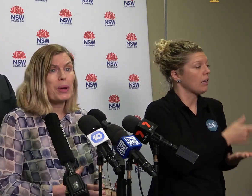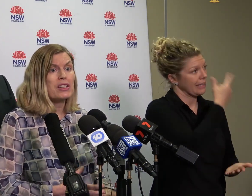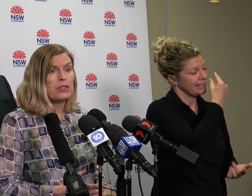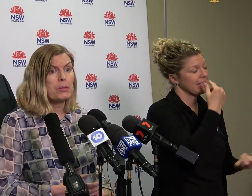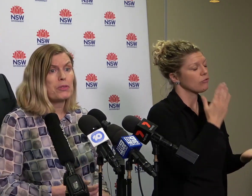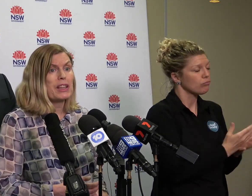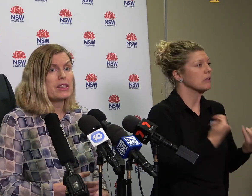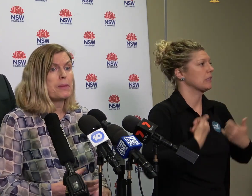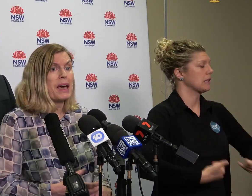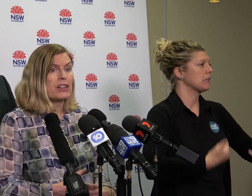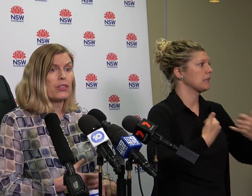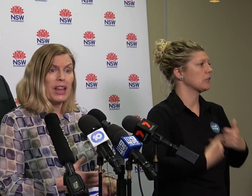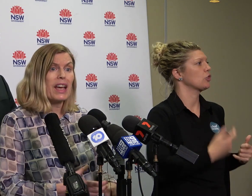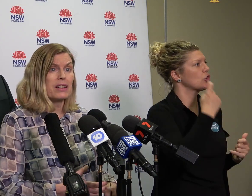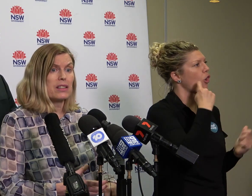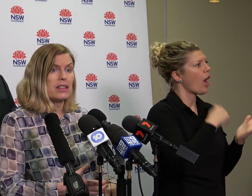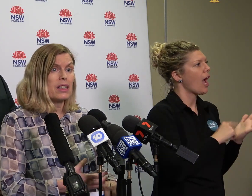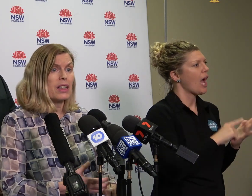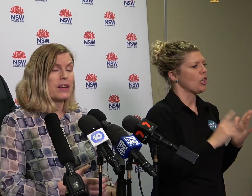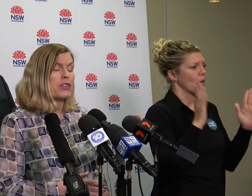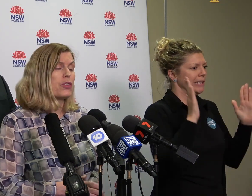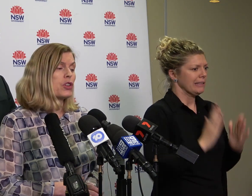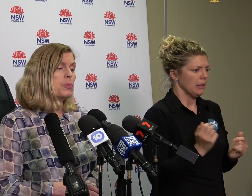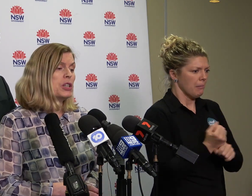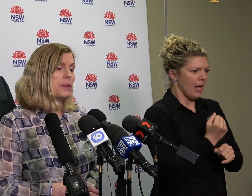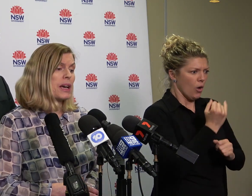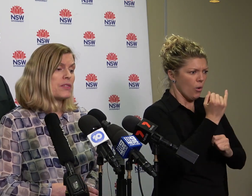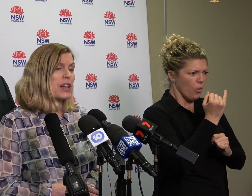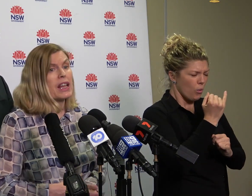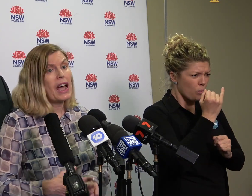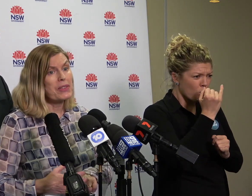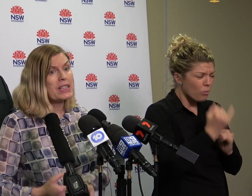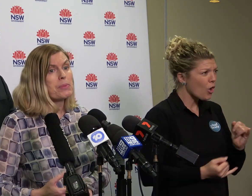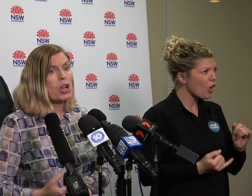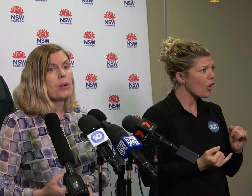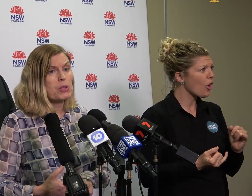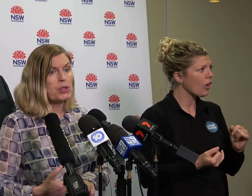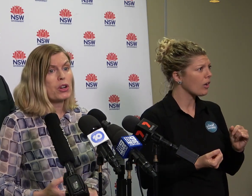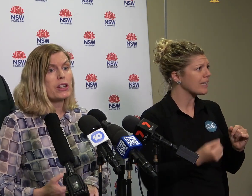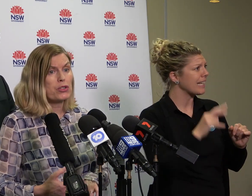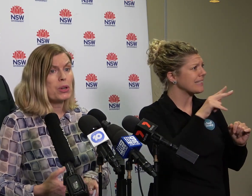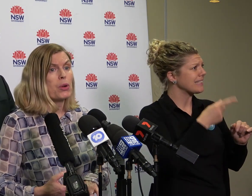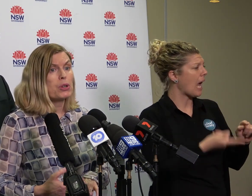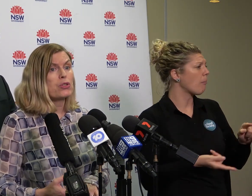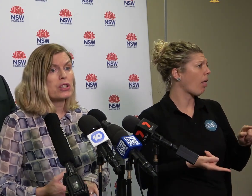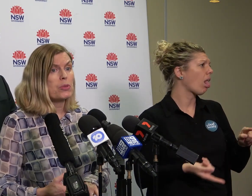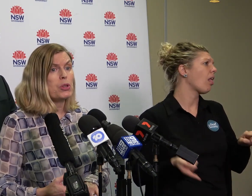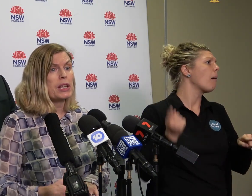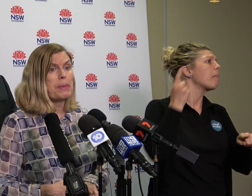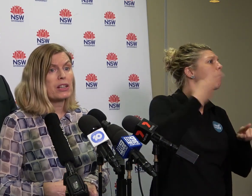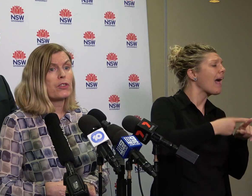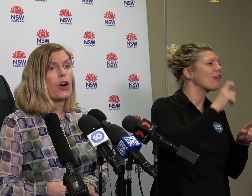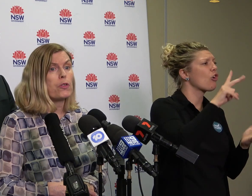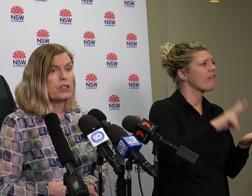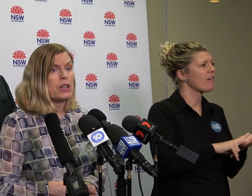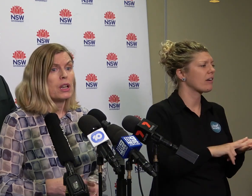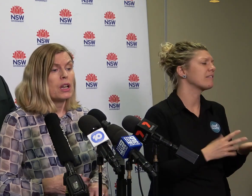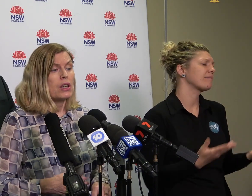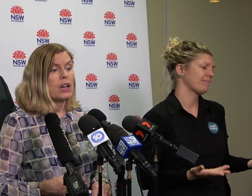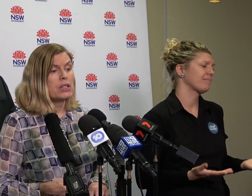of influenza and prevent the impact on that, on the community impact of that, at the same time as we're trying to reduce the community impact